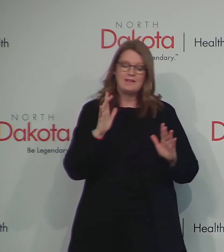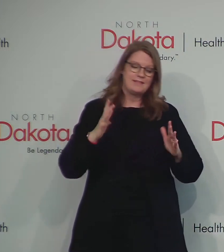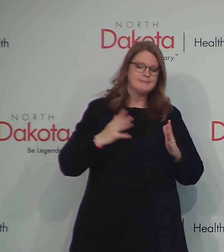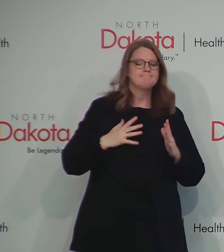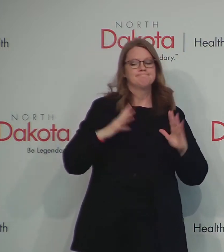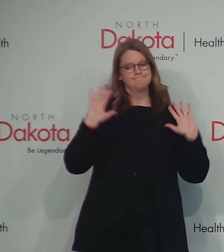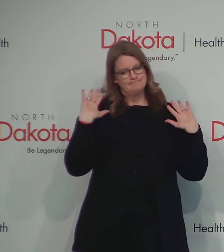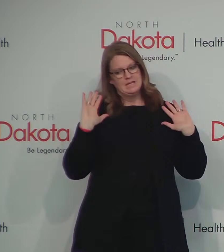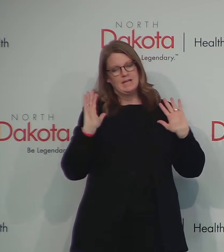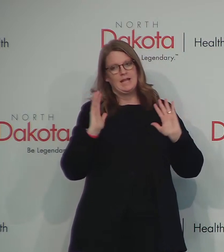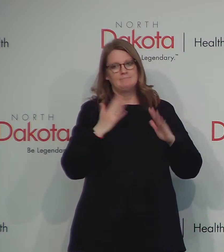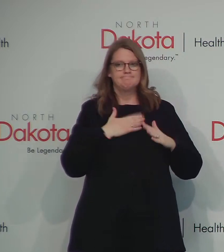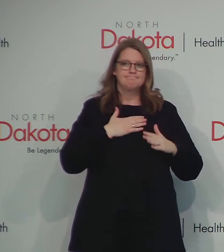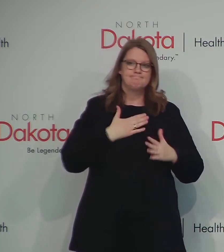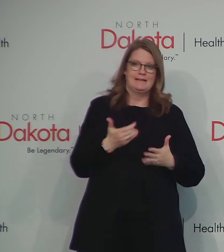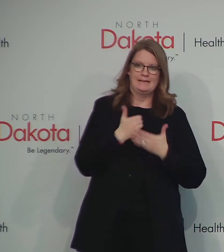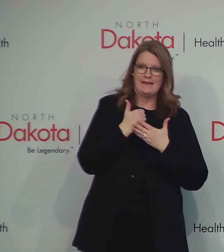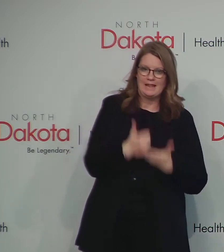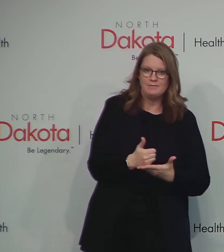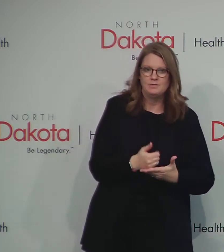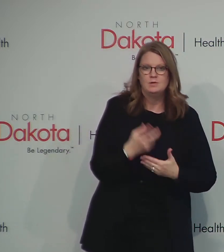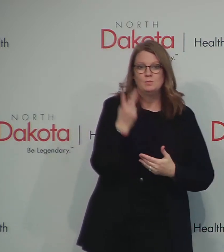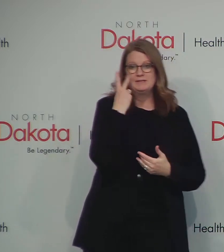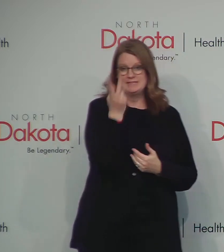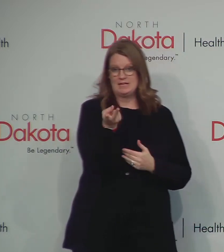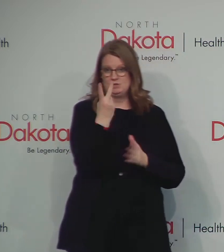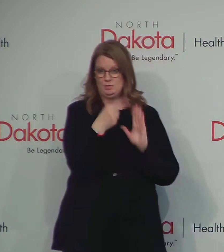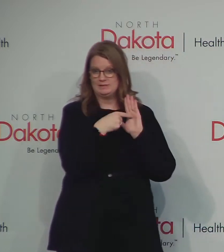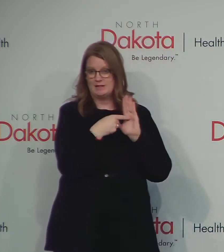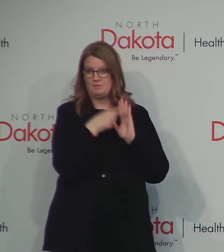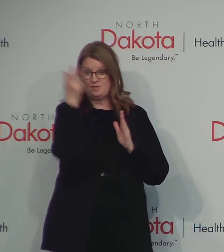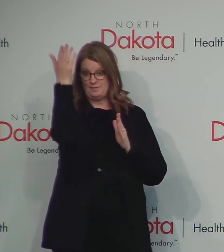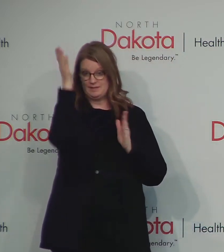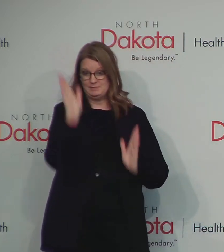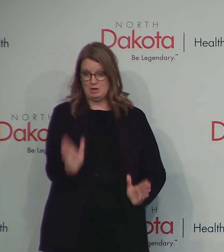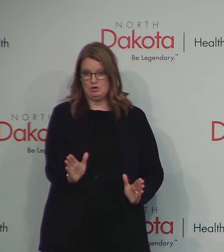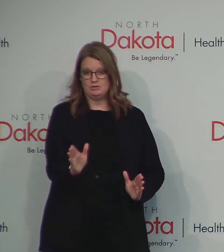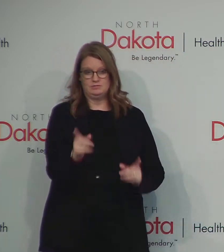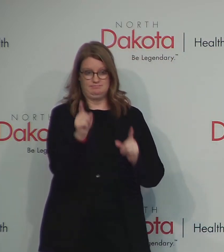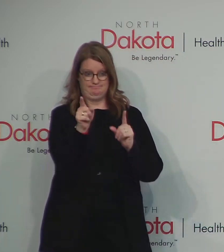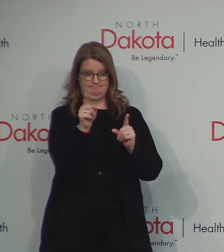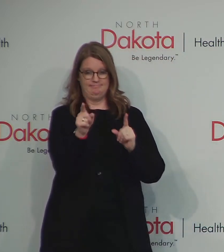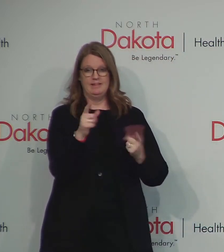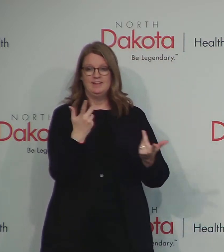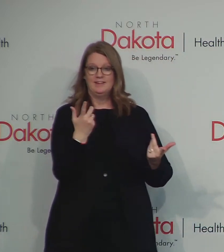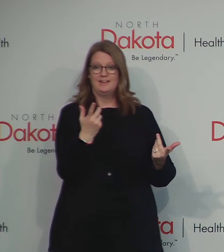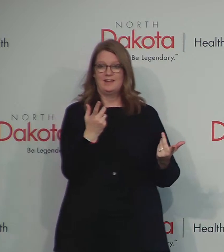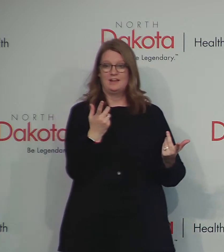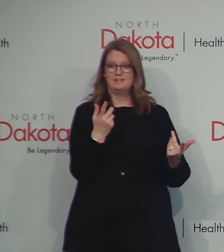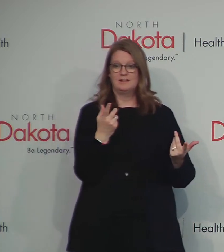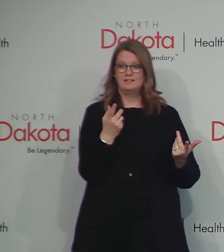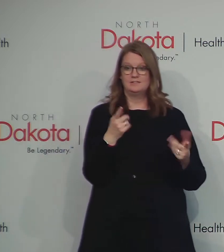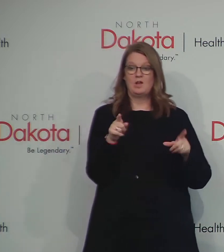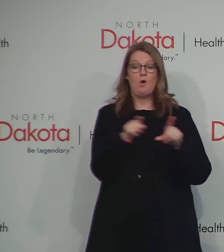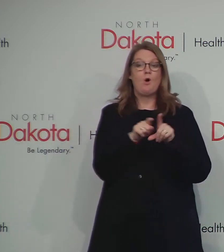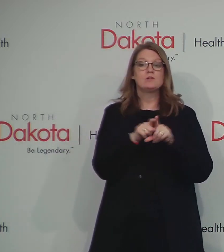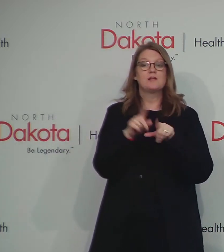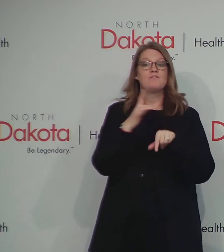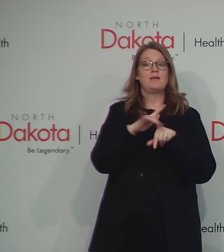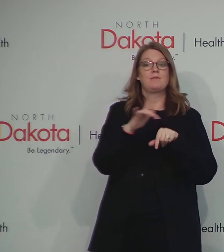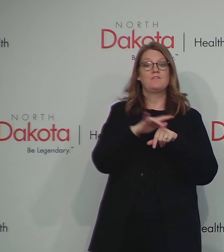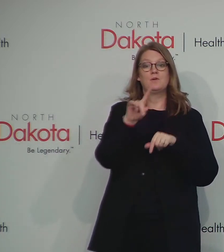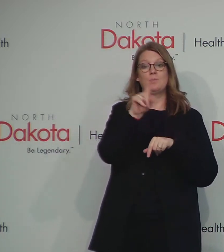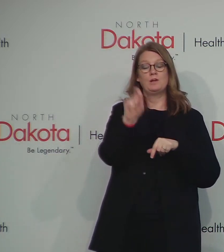great work for others. You saw two examples of that today from our speakers here today, and they're also available for